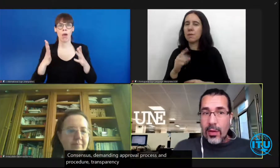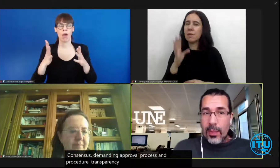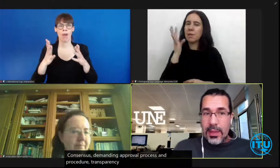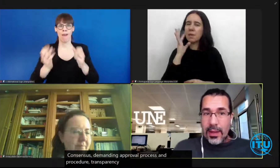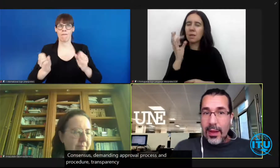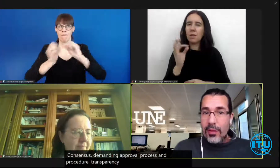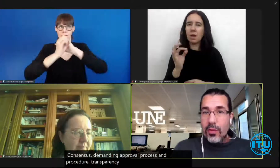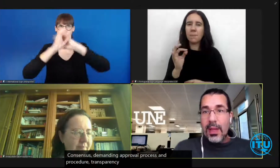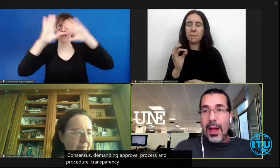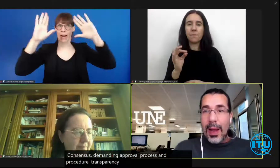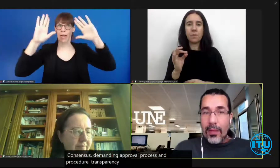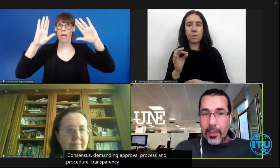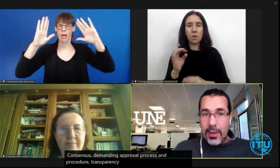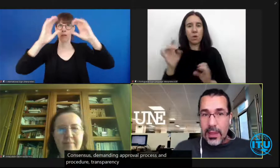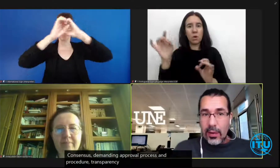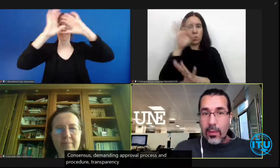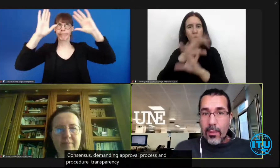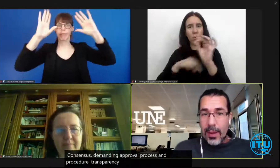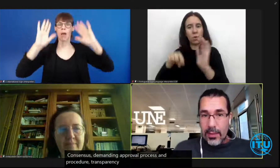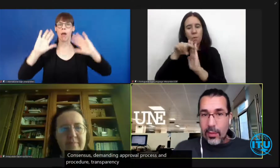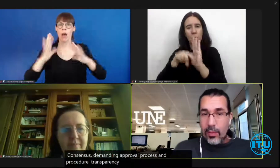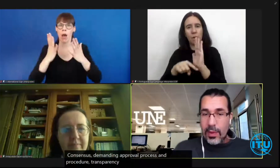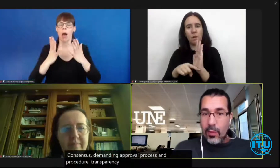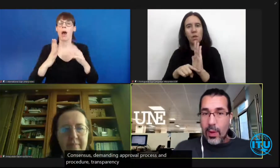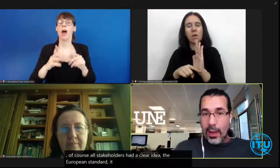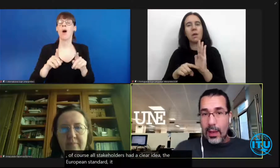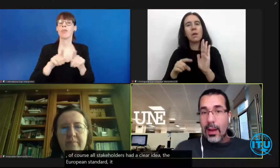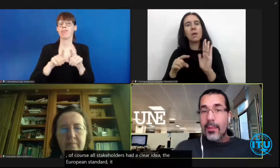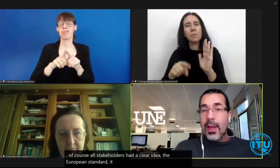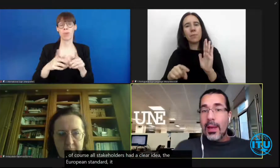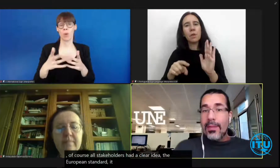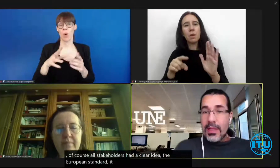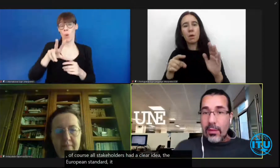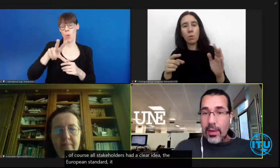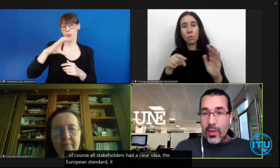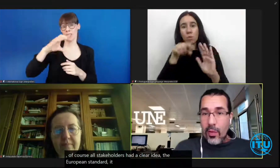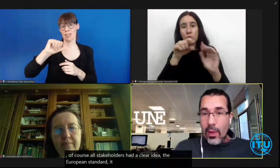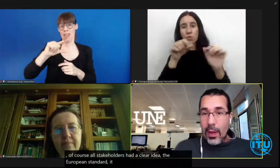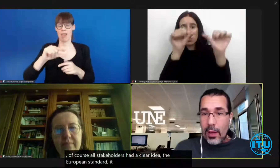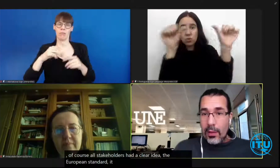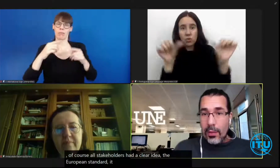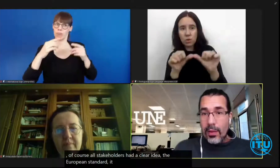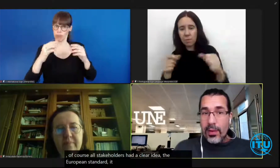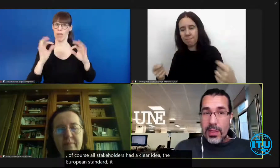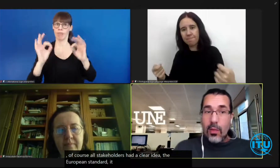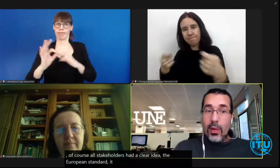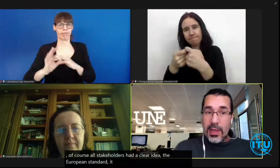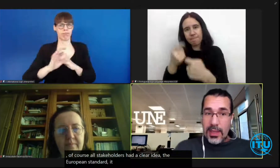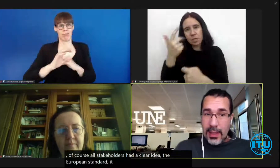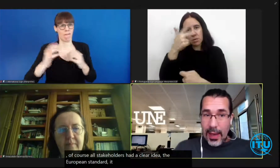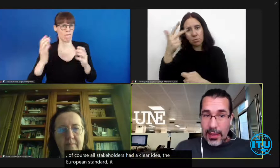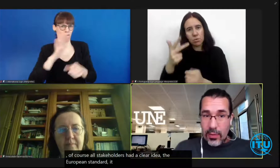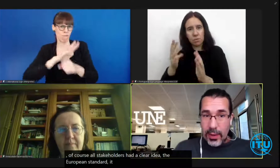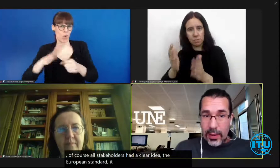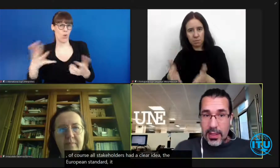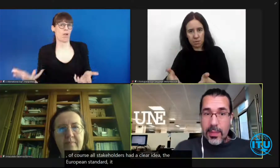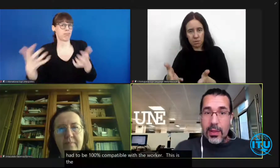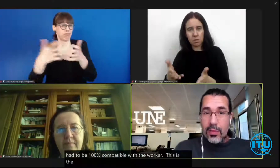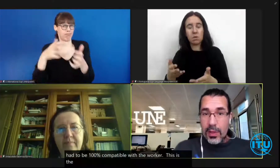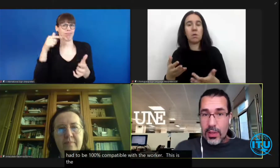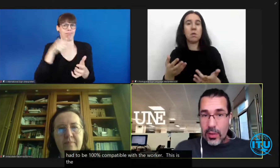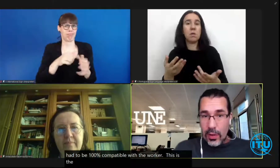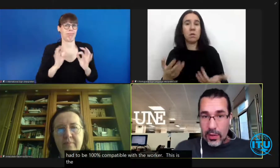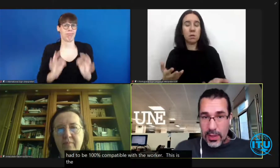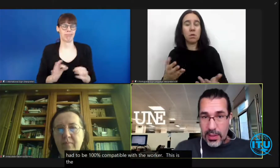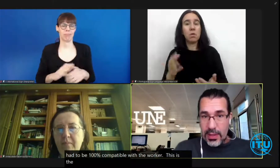that the European standard had to be 100% compatible with the WCAG. This is the reason why W3C was asked to